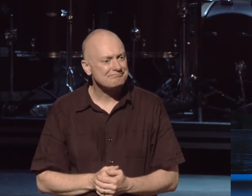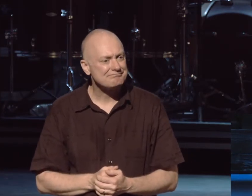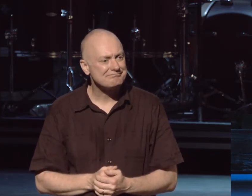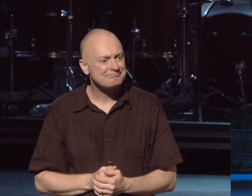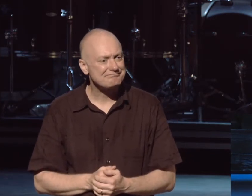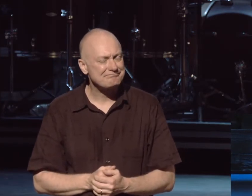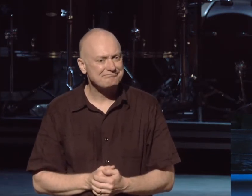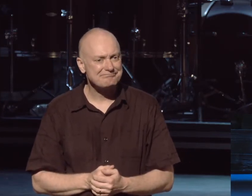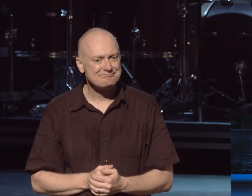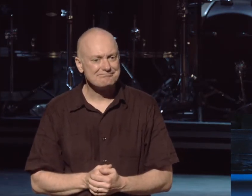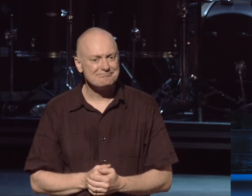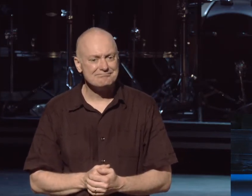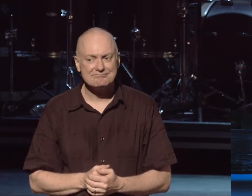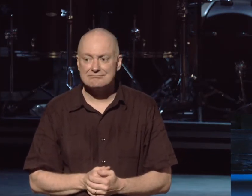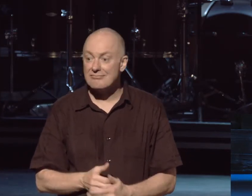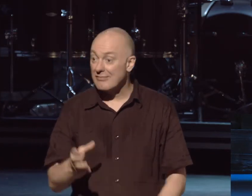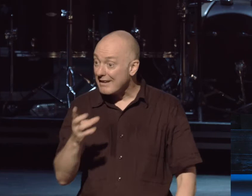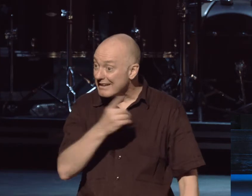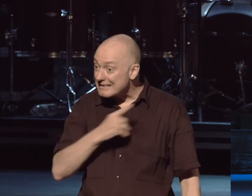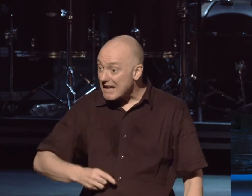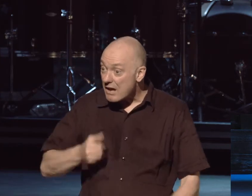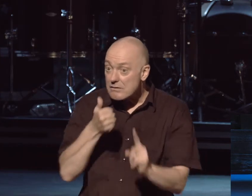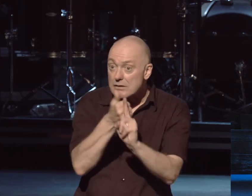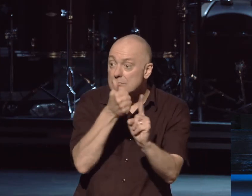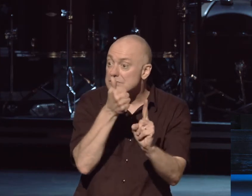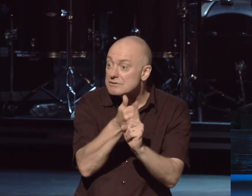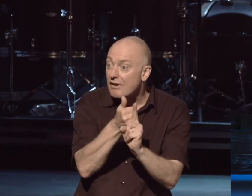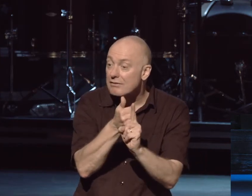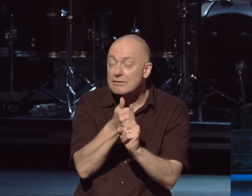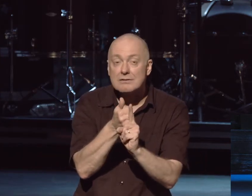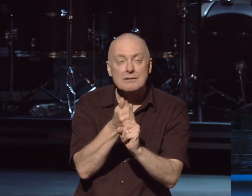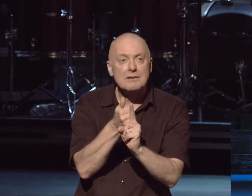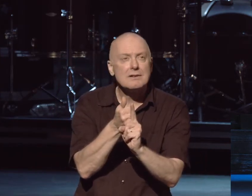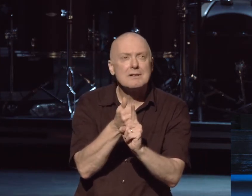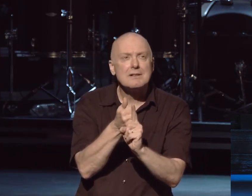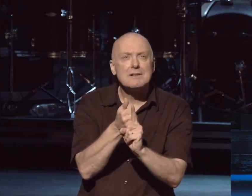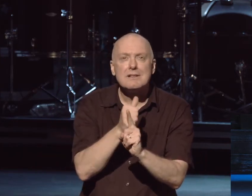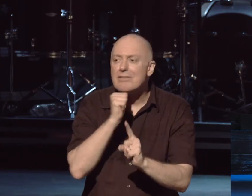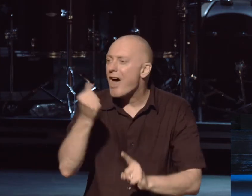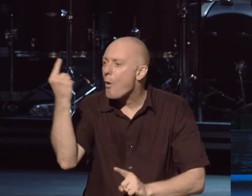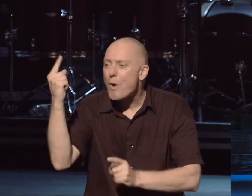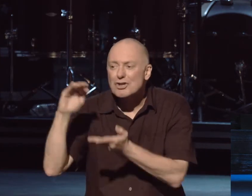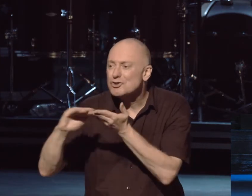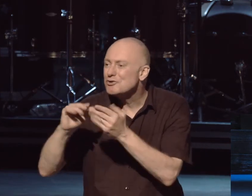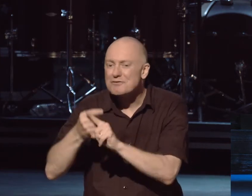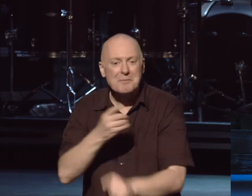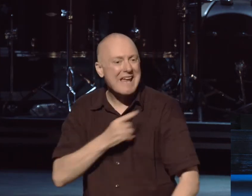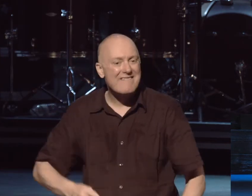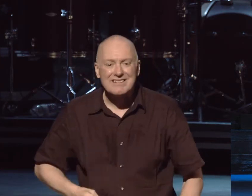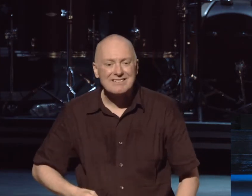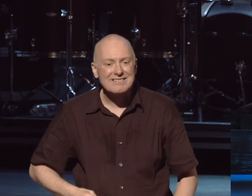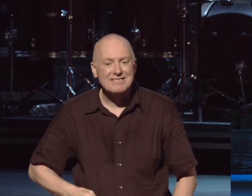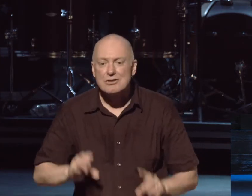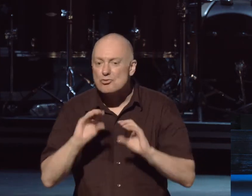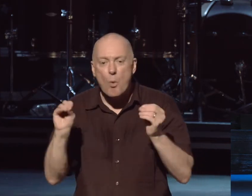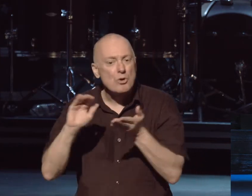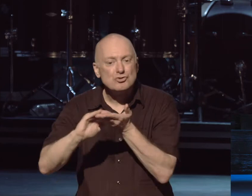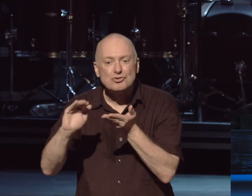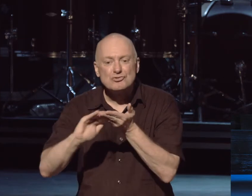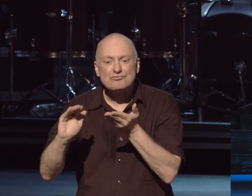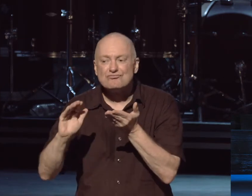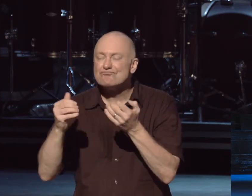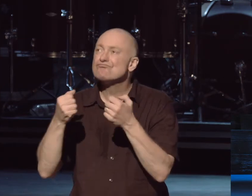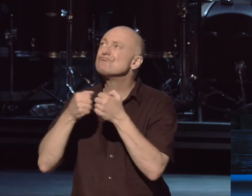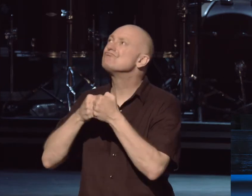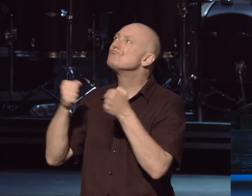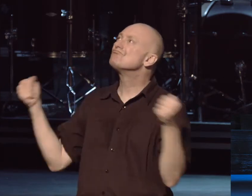That's what David does here, man. There's just not one excuse coming. He's like, you're right, God.